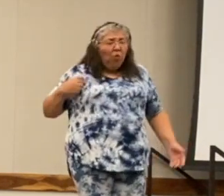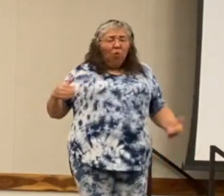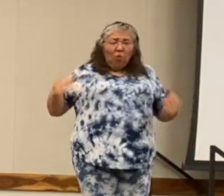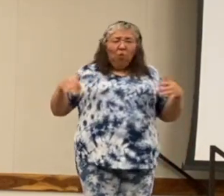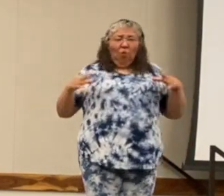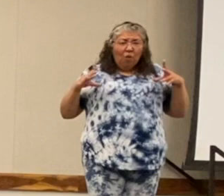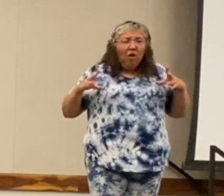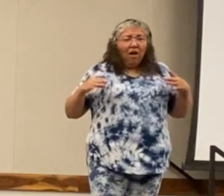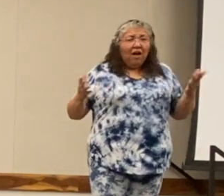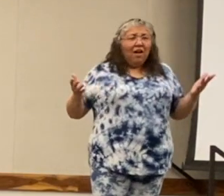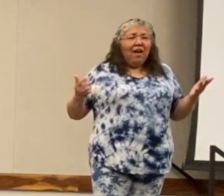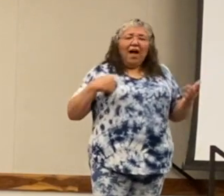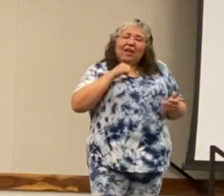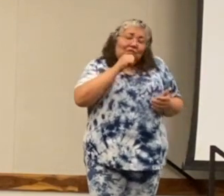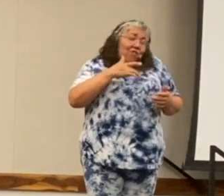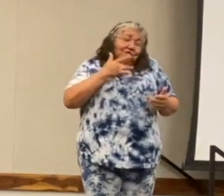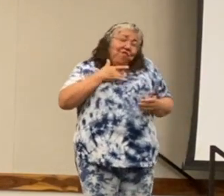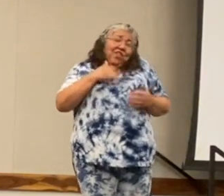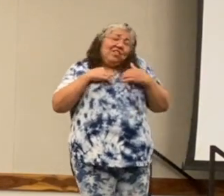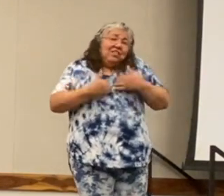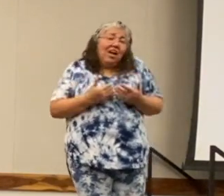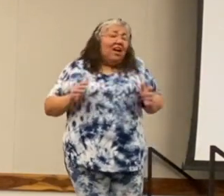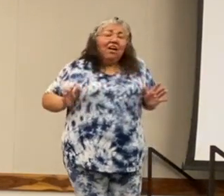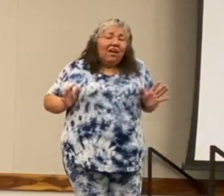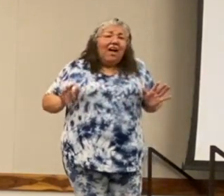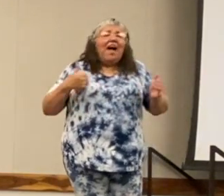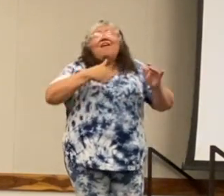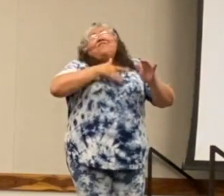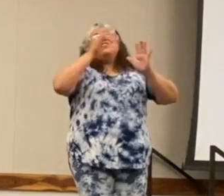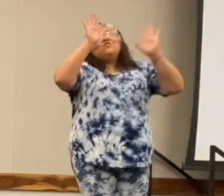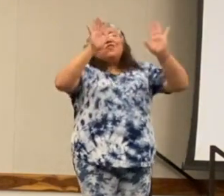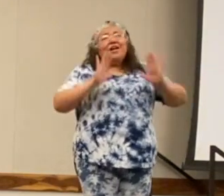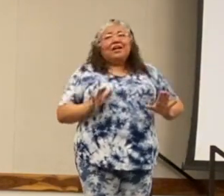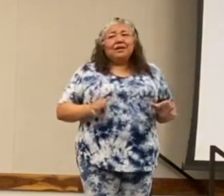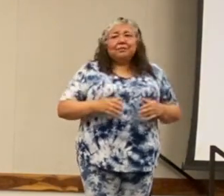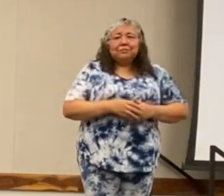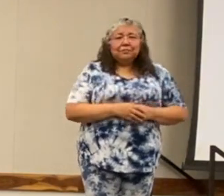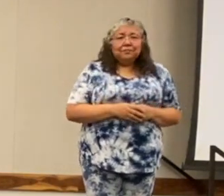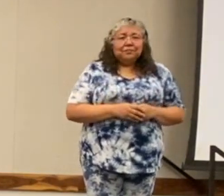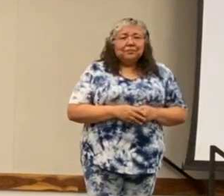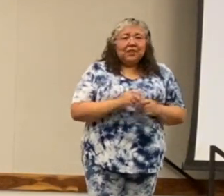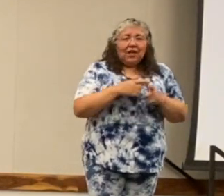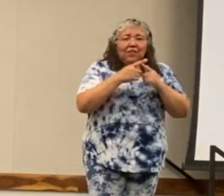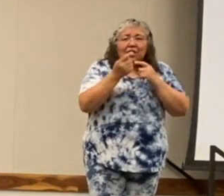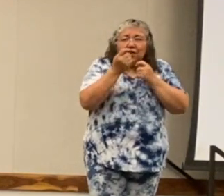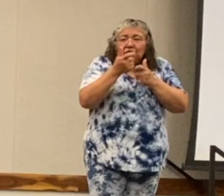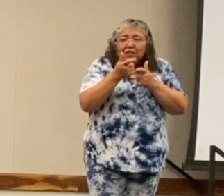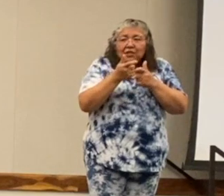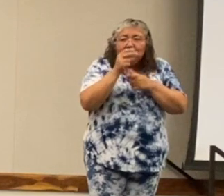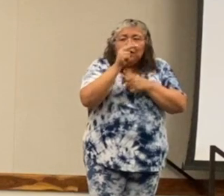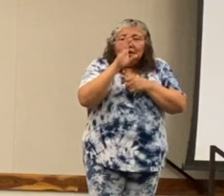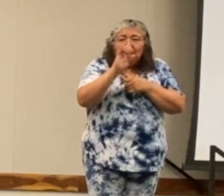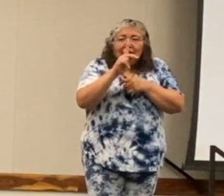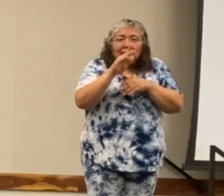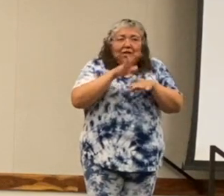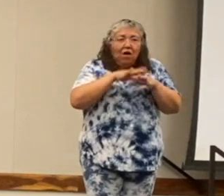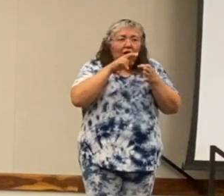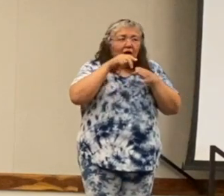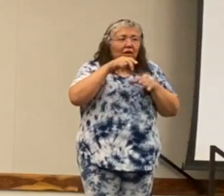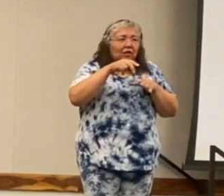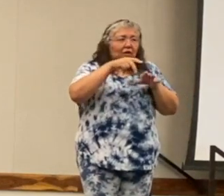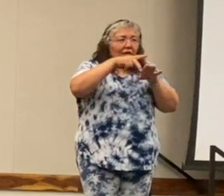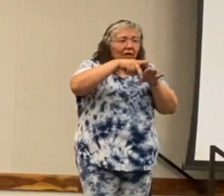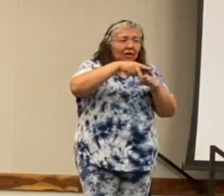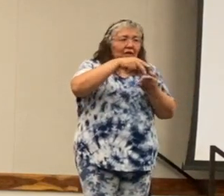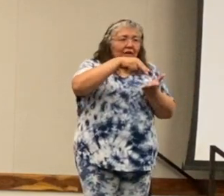amazing. I don't feel tired. I feel great. All of a sudden, Nick's on his scooter. And